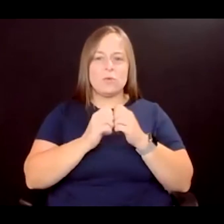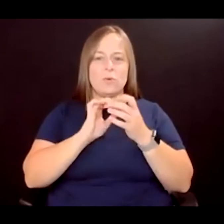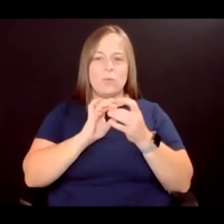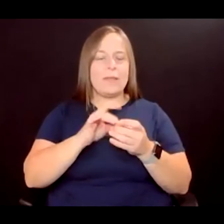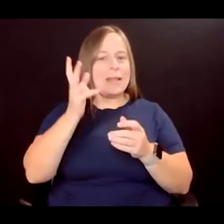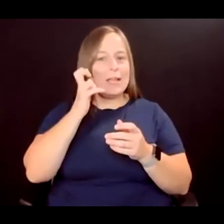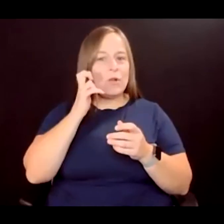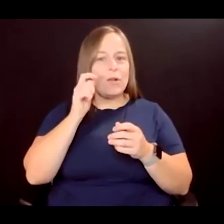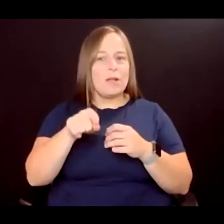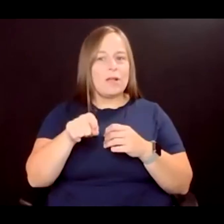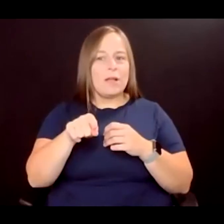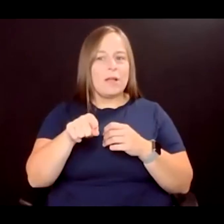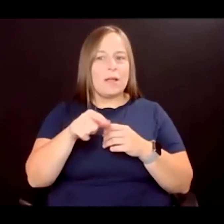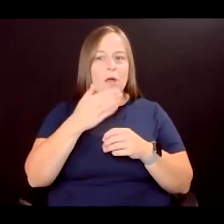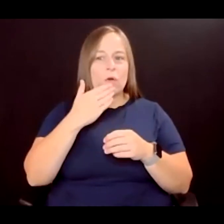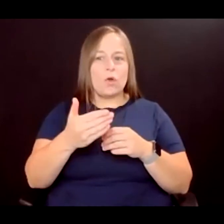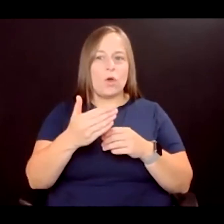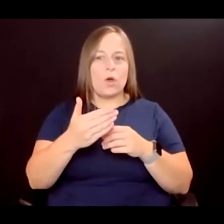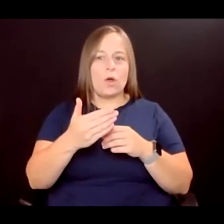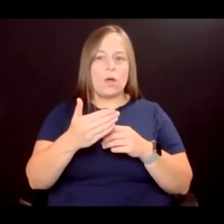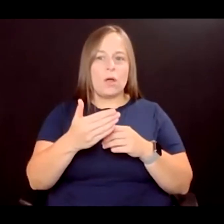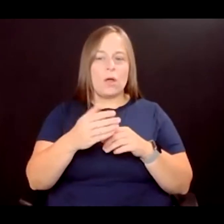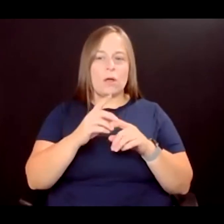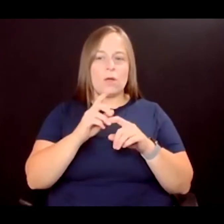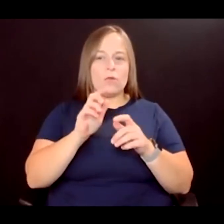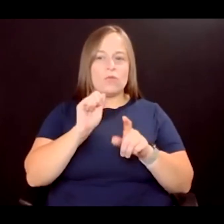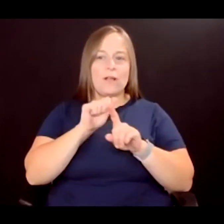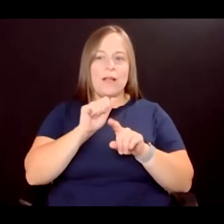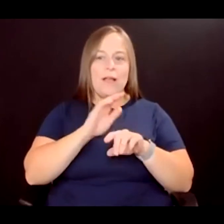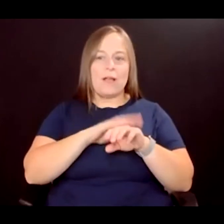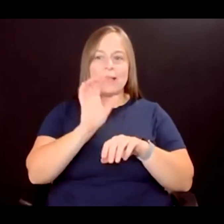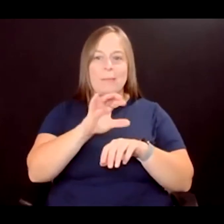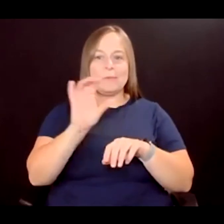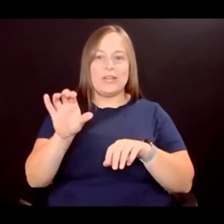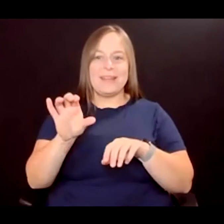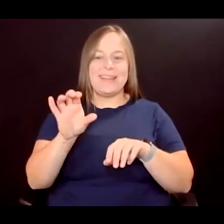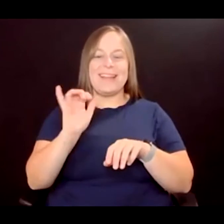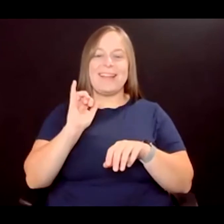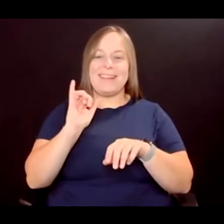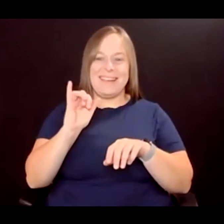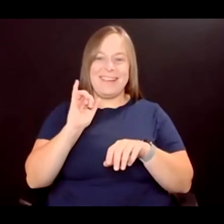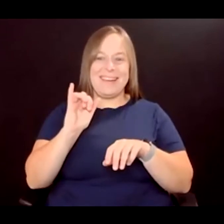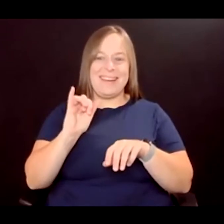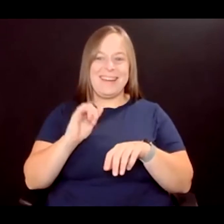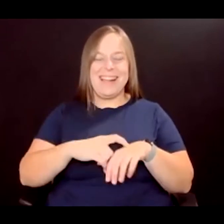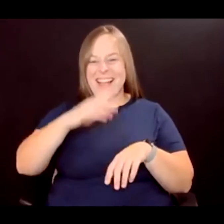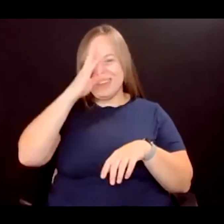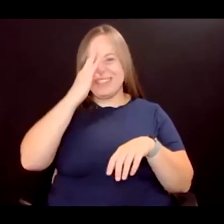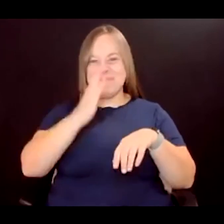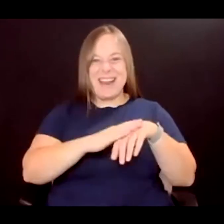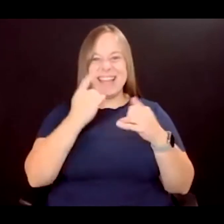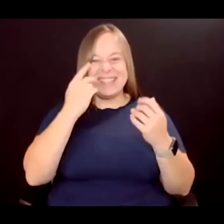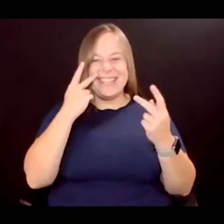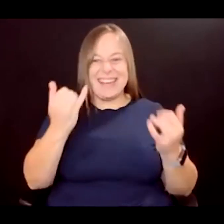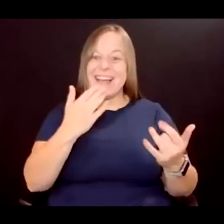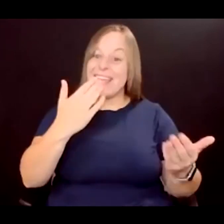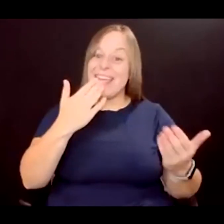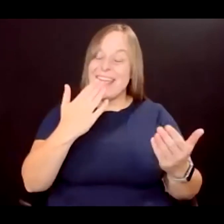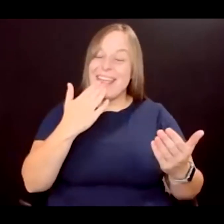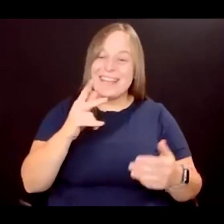your electronic device. The downside is for people that don't have access to a device where they can access